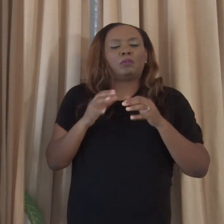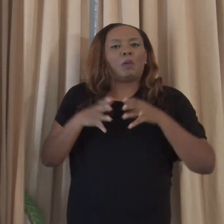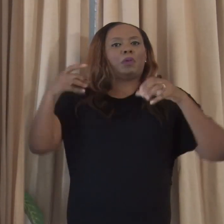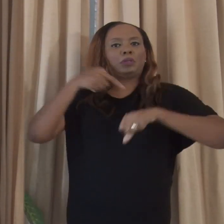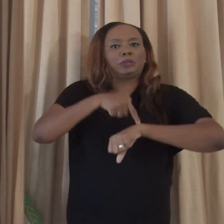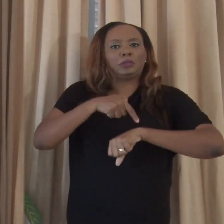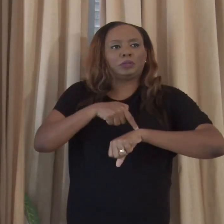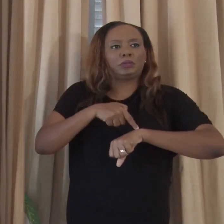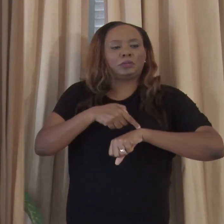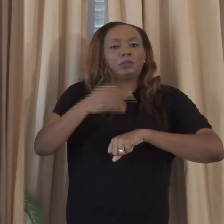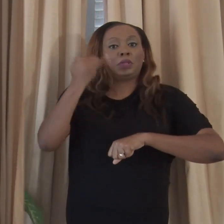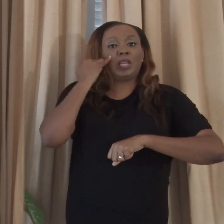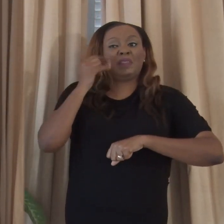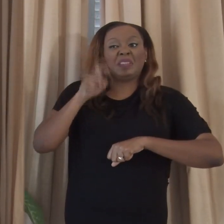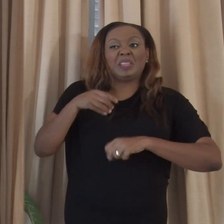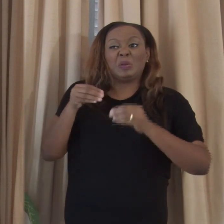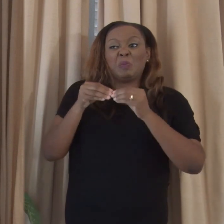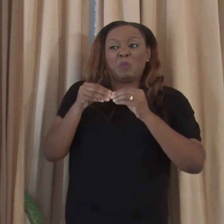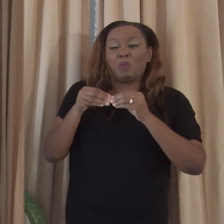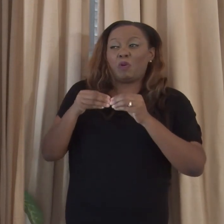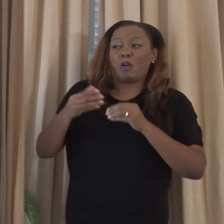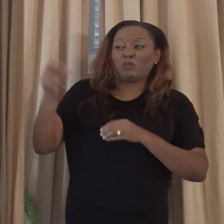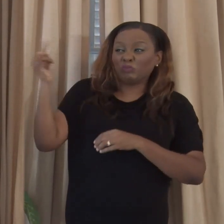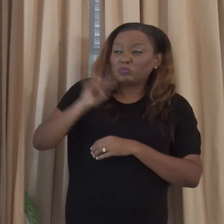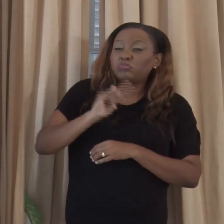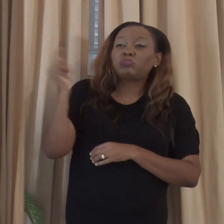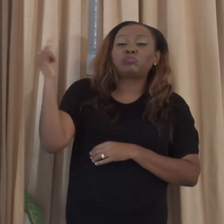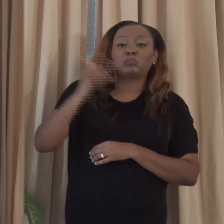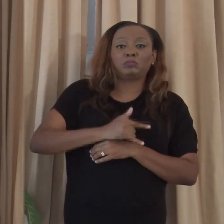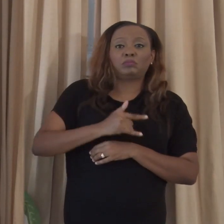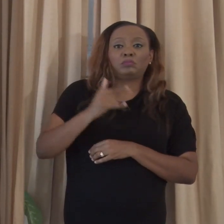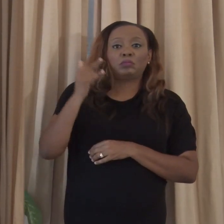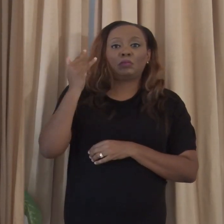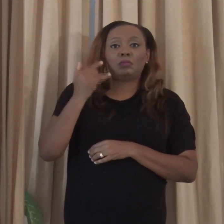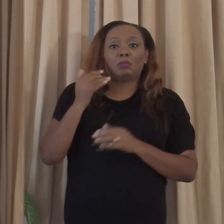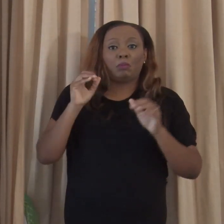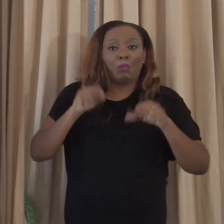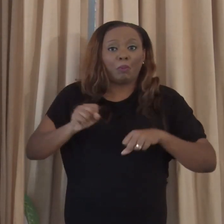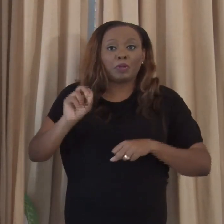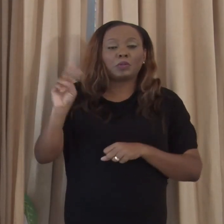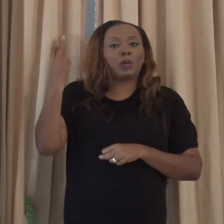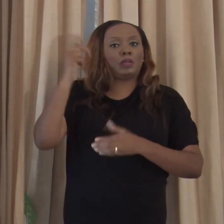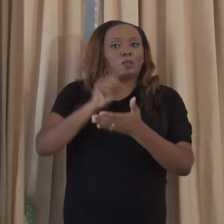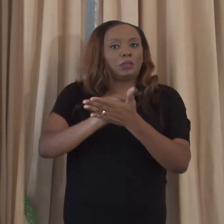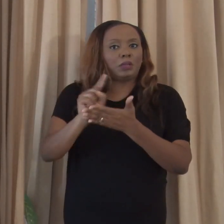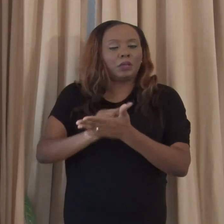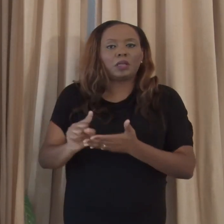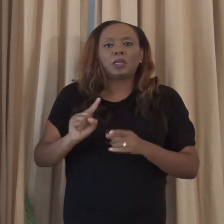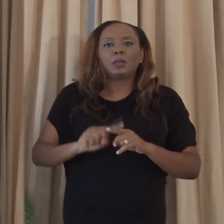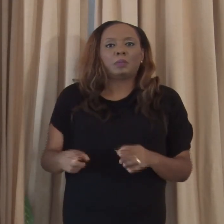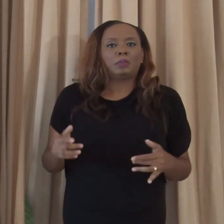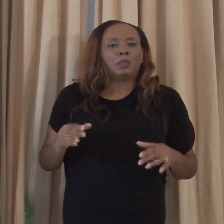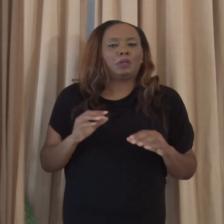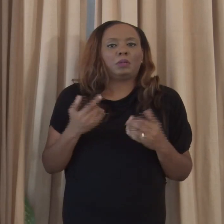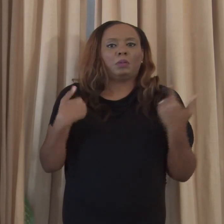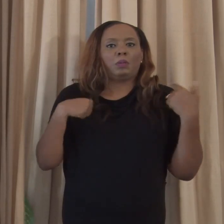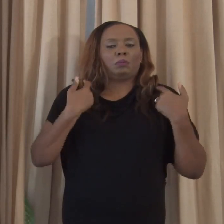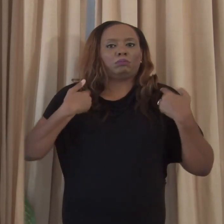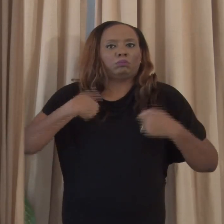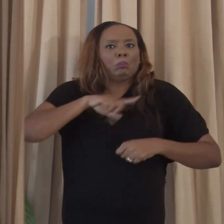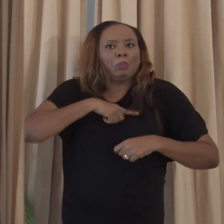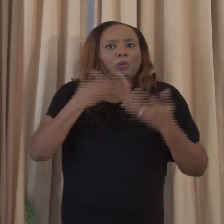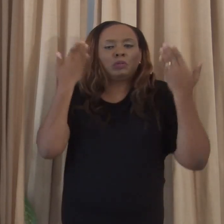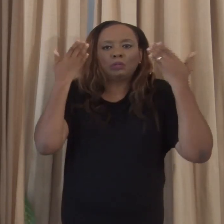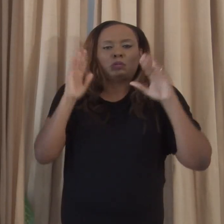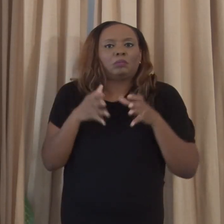agreed that they will increase that service to Barbados to twice weekly, but at this stage, none of us are very confident that that